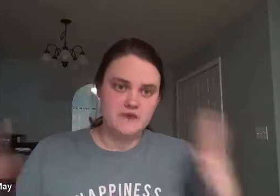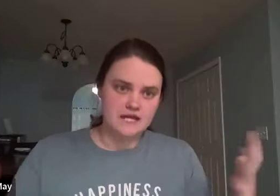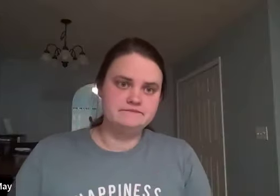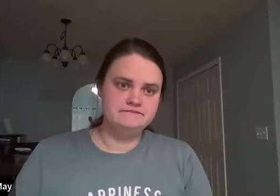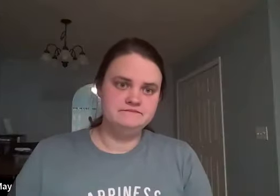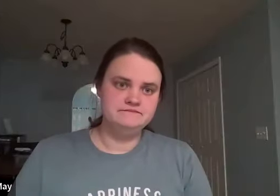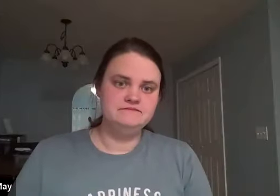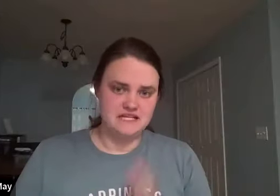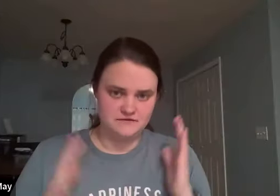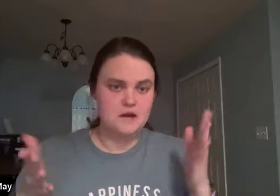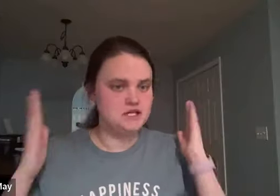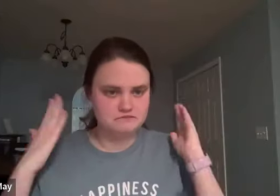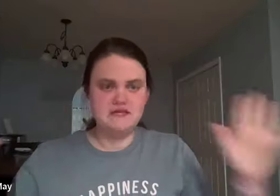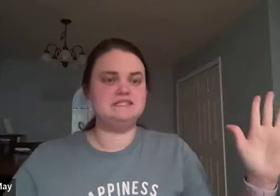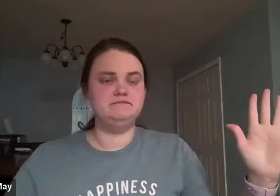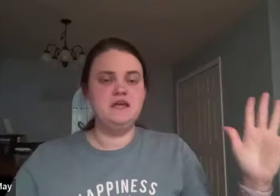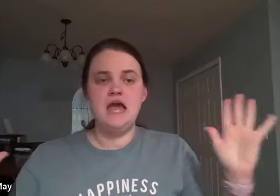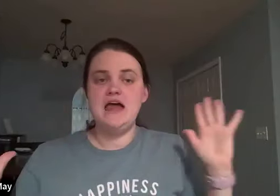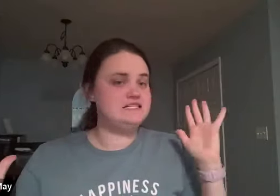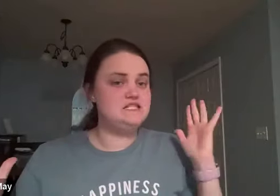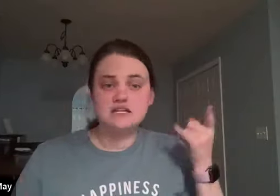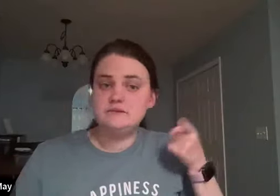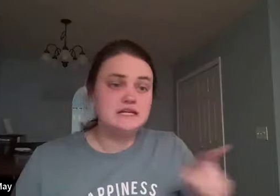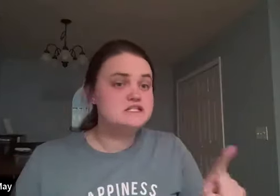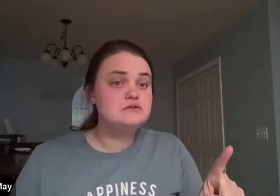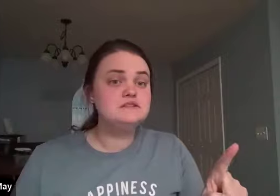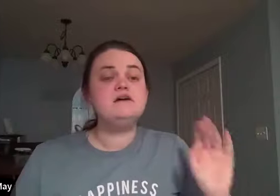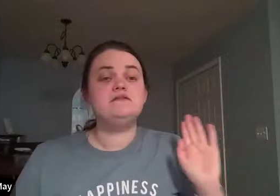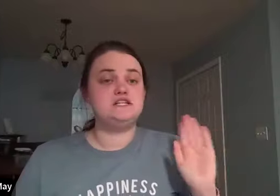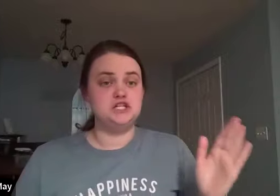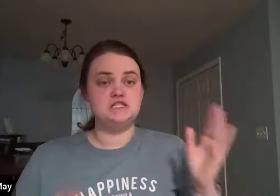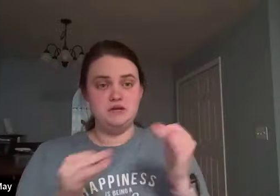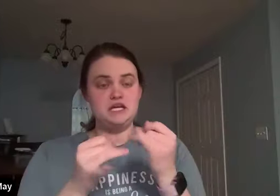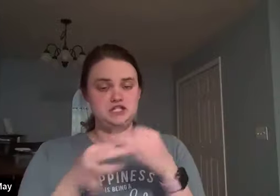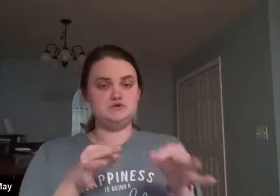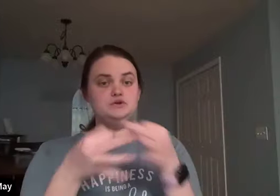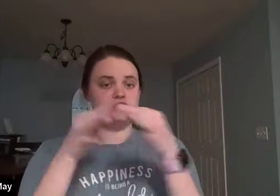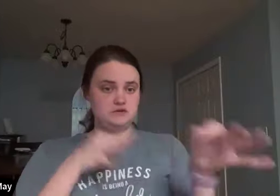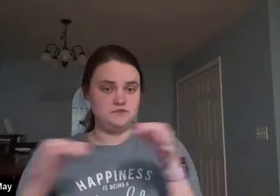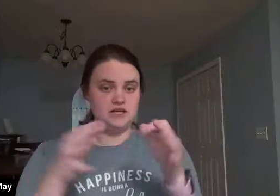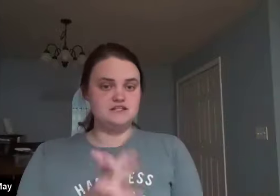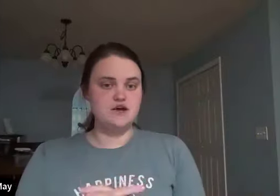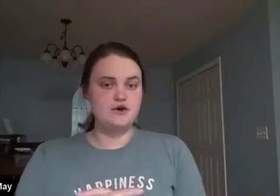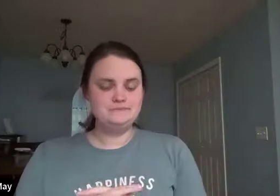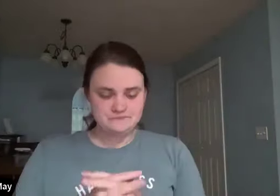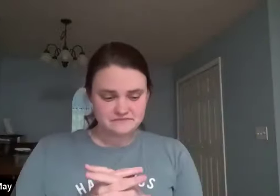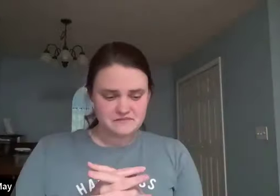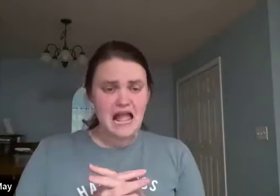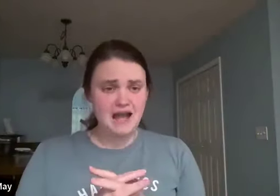fat. It is very much, that's it. And that's not to be an insult. That is just being a general description. And so having